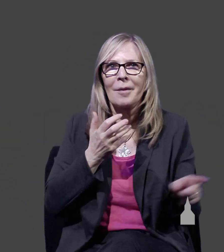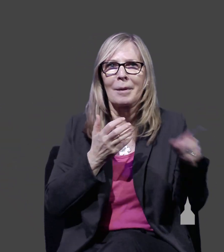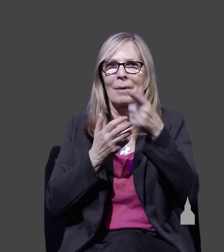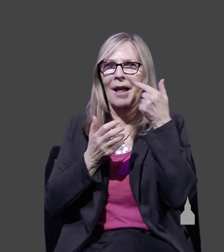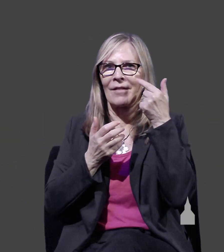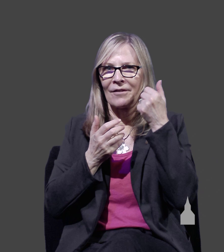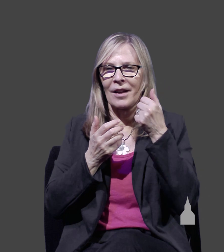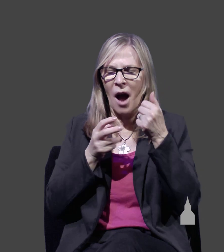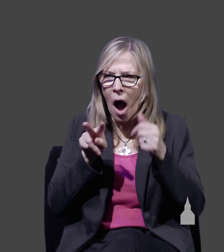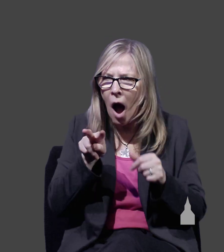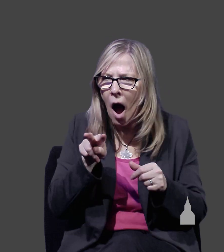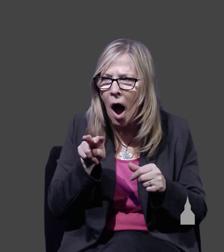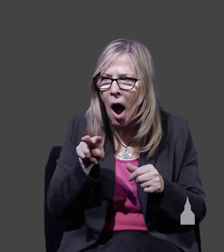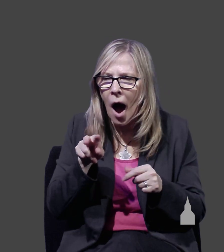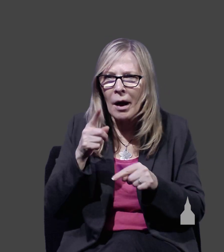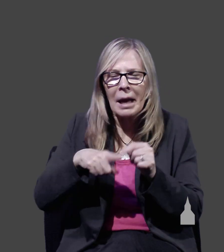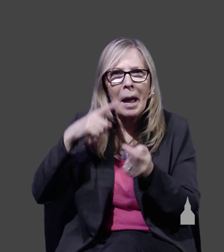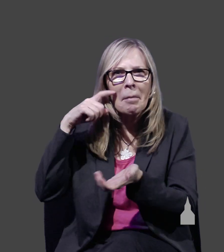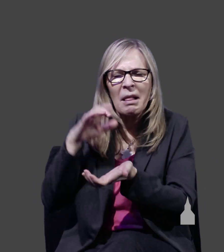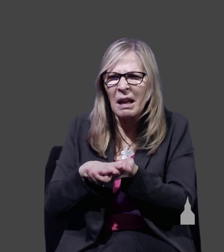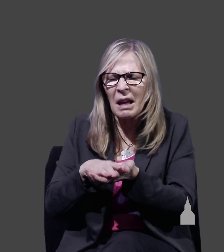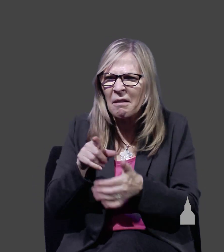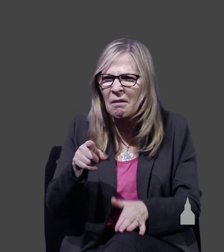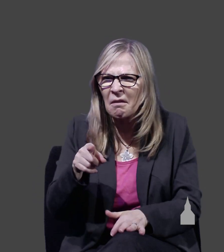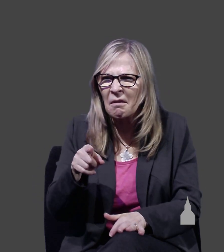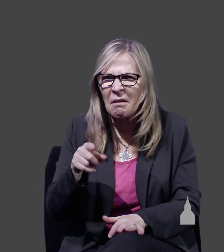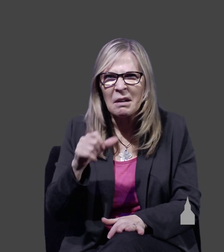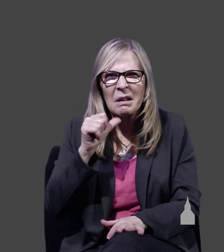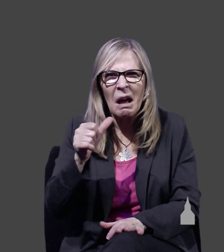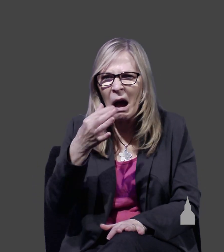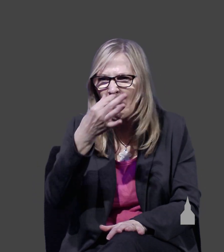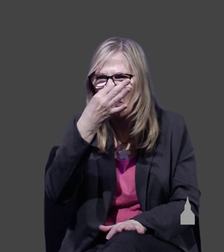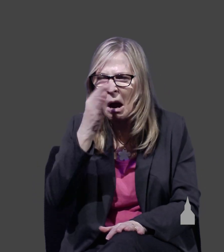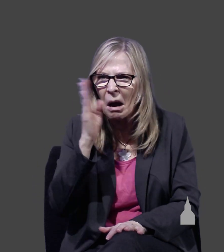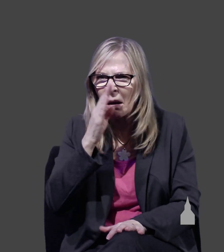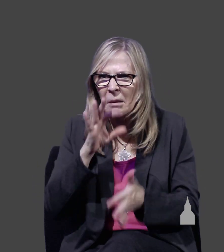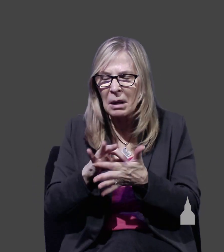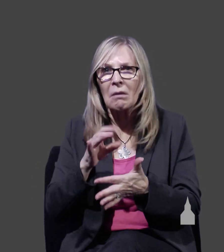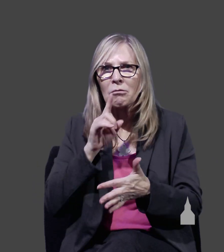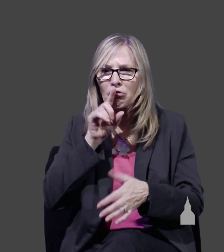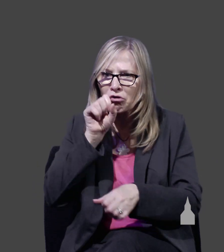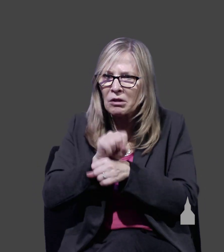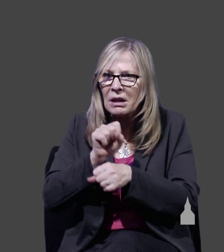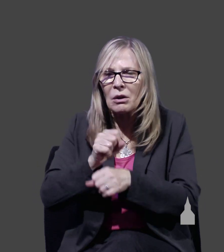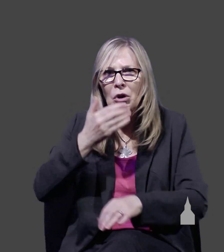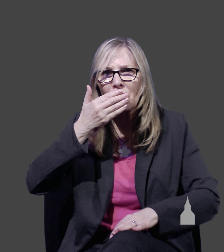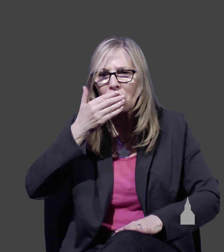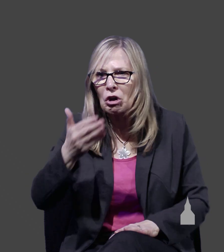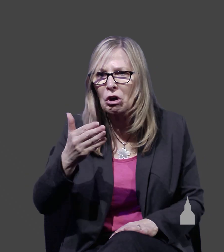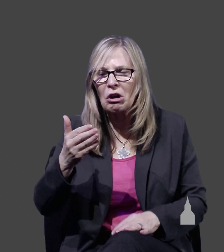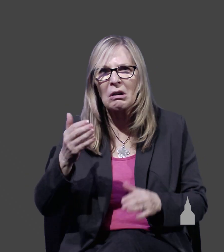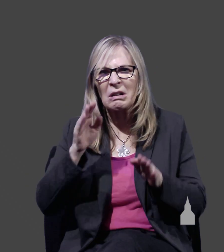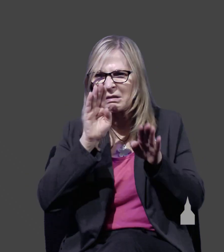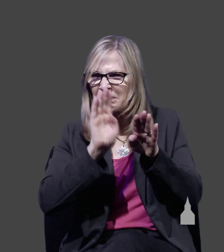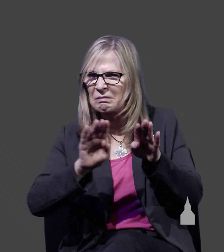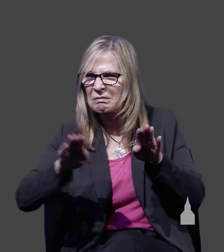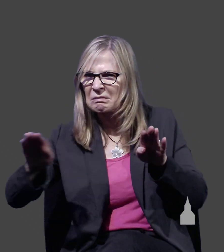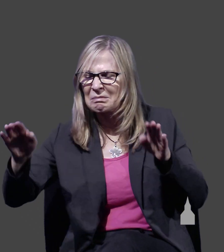And you look and you can't believe your eyes, and it's not rotten meat, it's real, and it's good, and there's a lot of it.